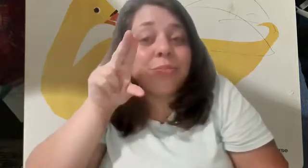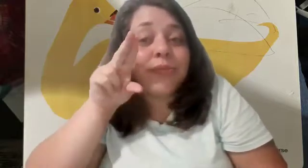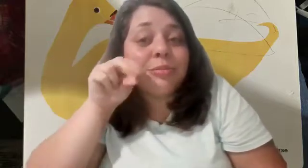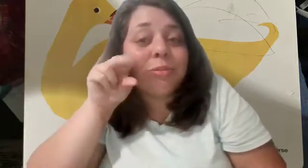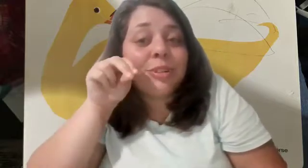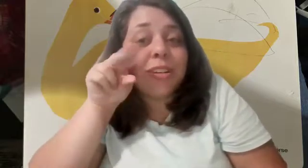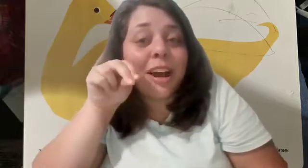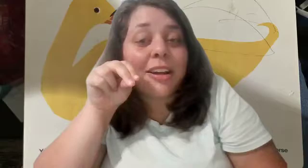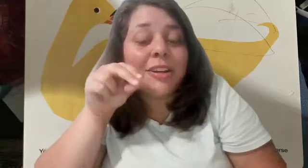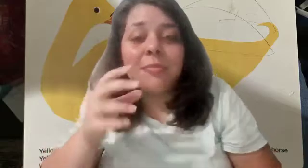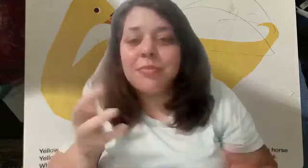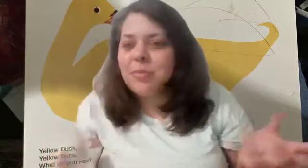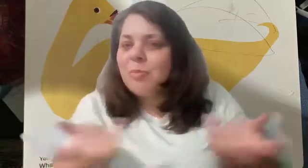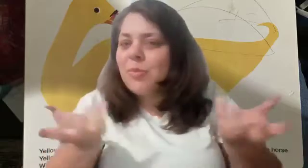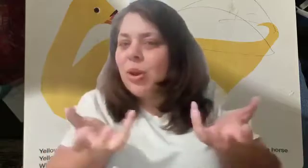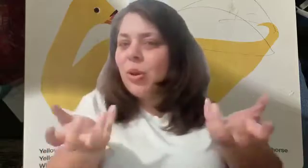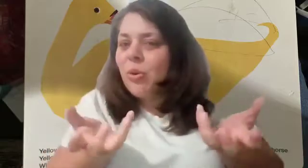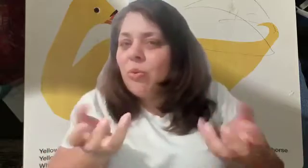Yellow duck.